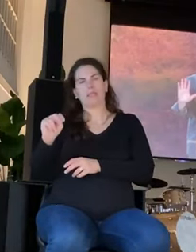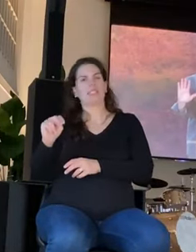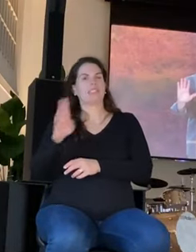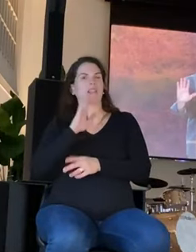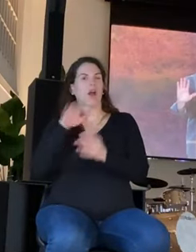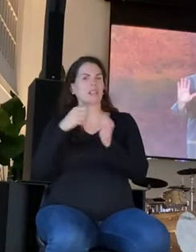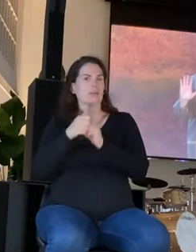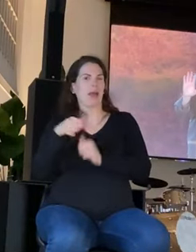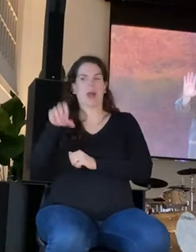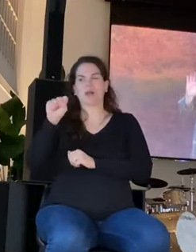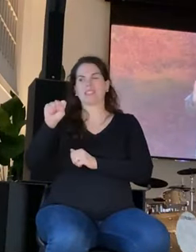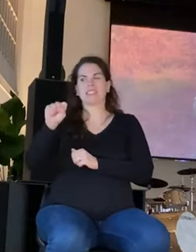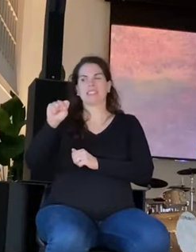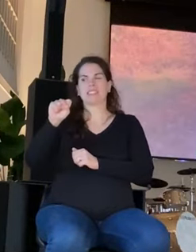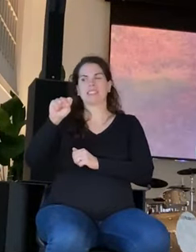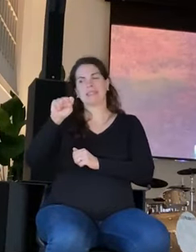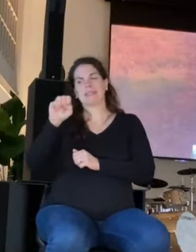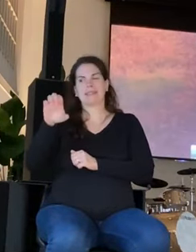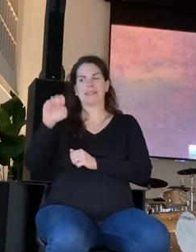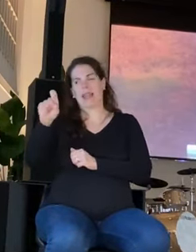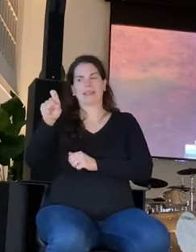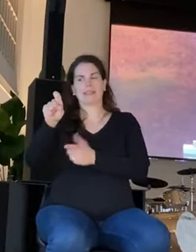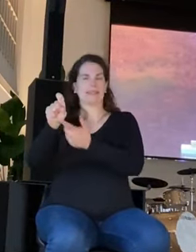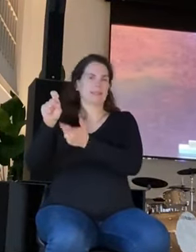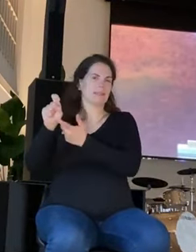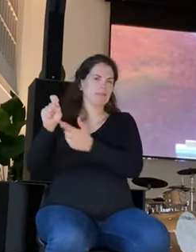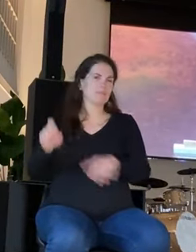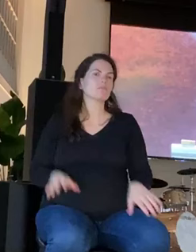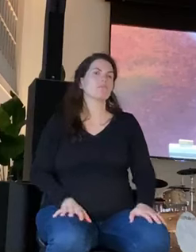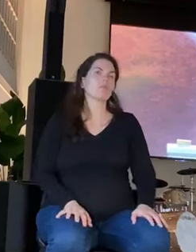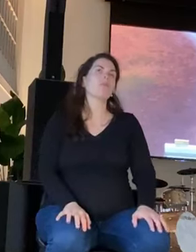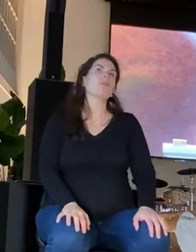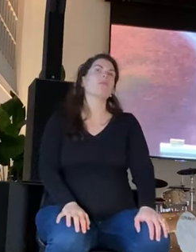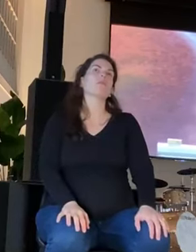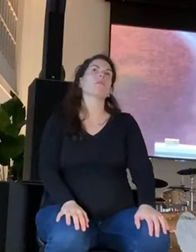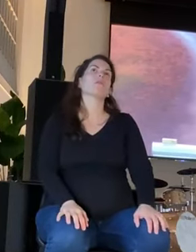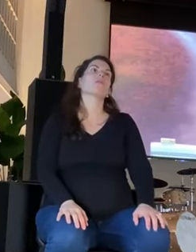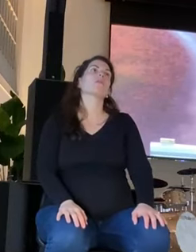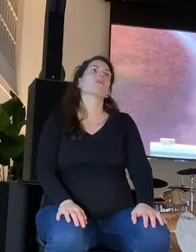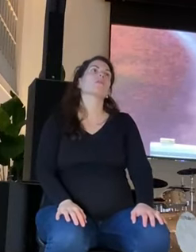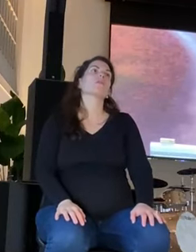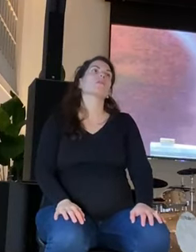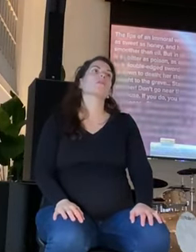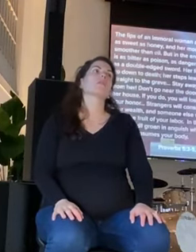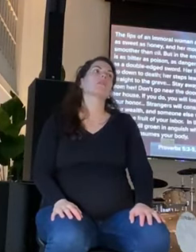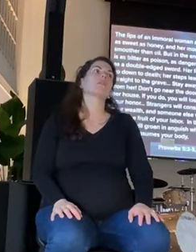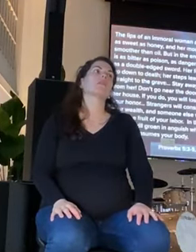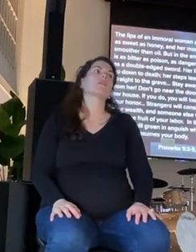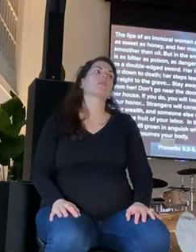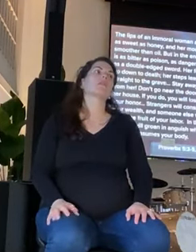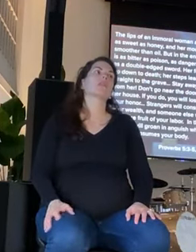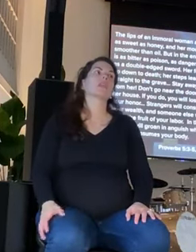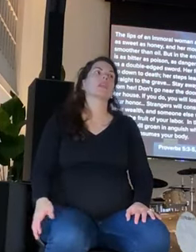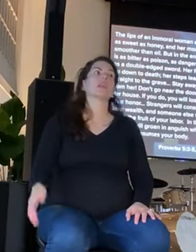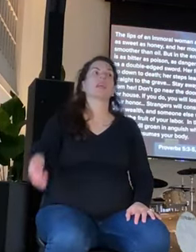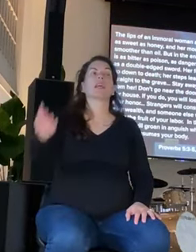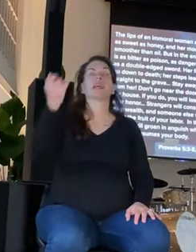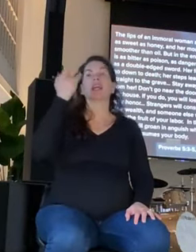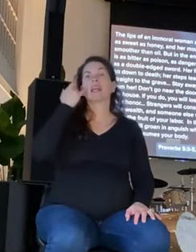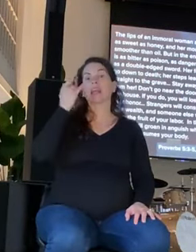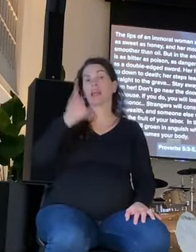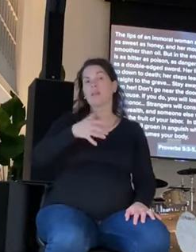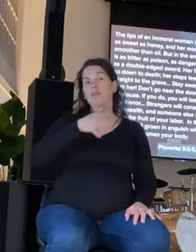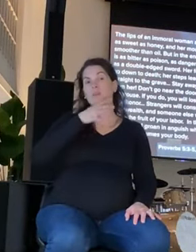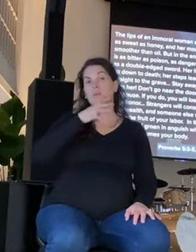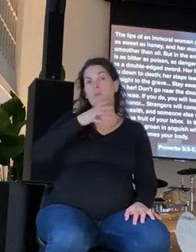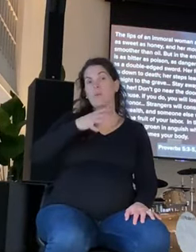sexuality. And this is one of his warning signs in Proverbs 5. The lips of an immoral woman are as sweet as